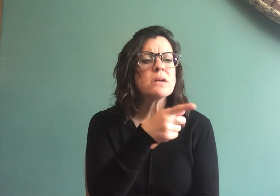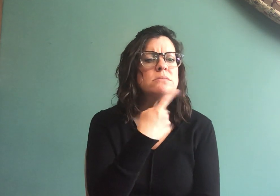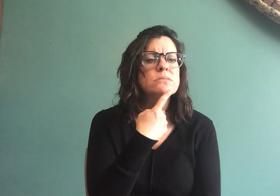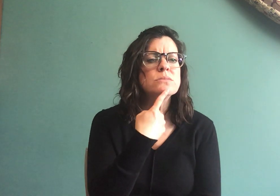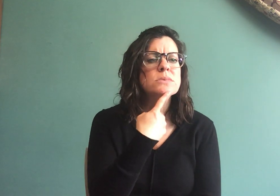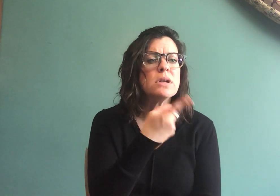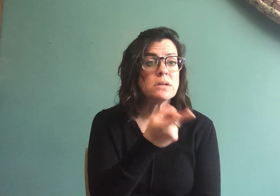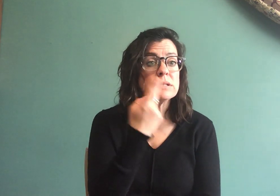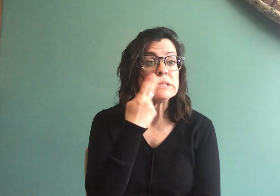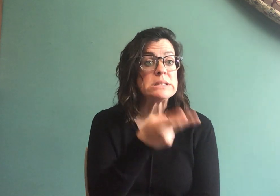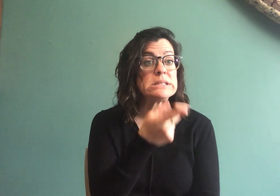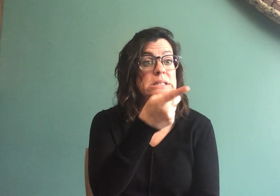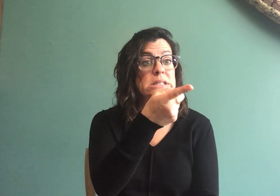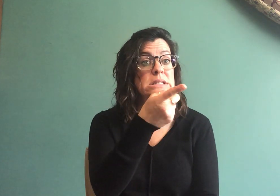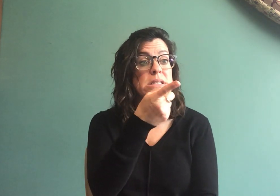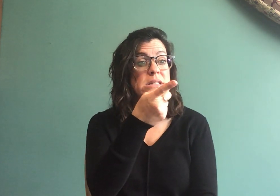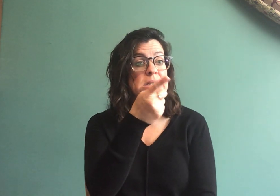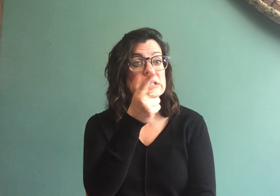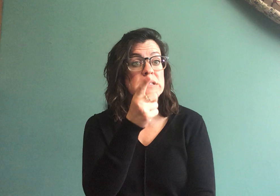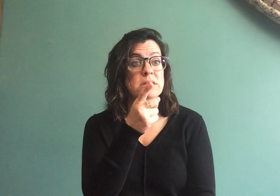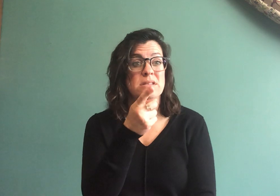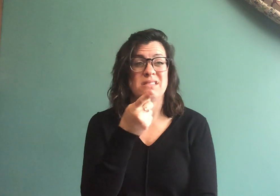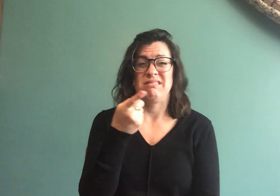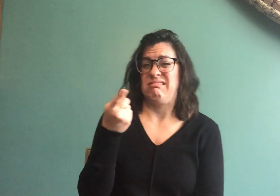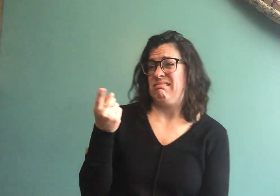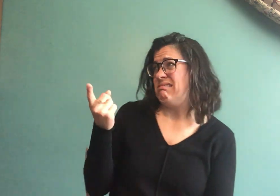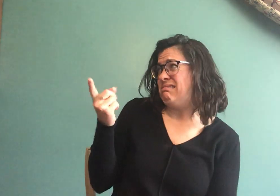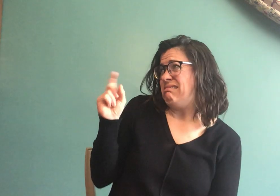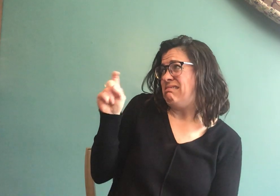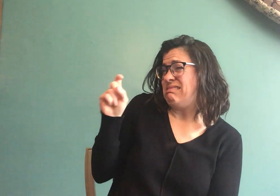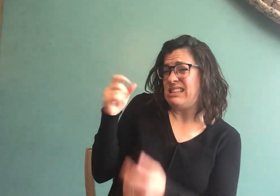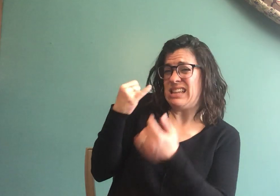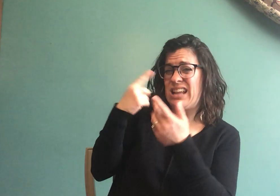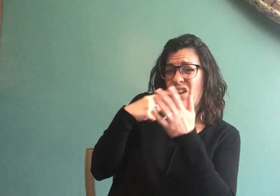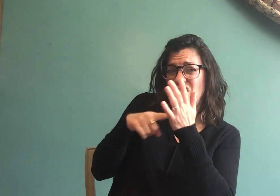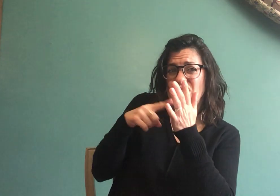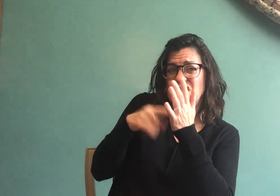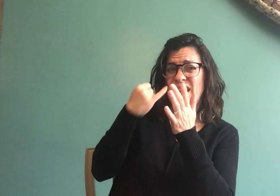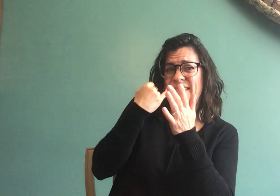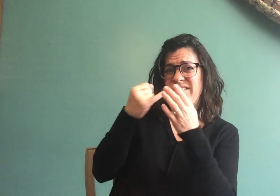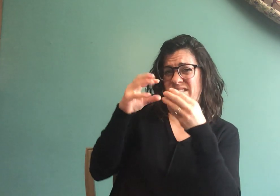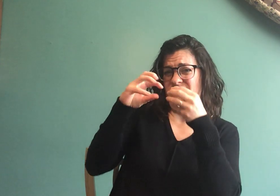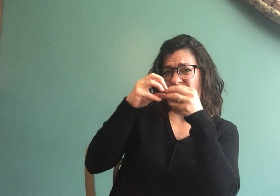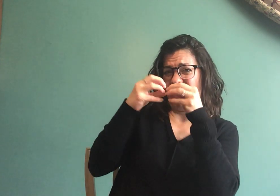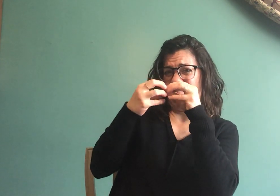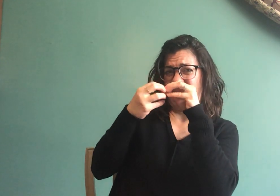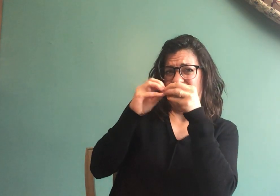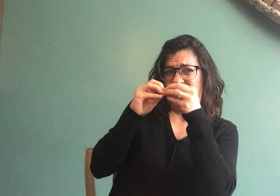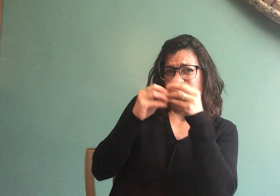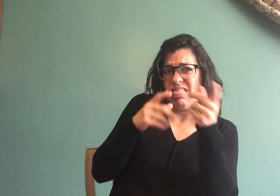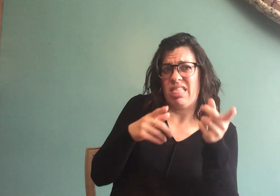bent. Okay, let's think about the shop, because I know for a fact there's a couple of these in your shop on the first floor.